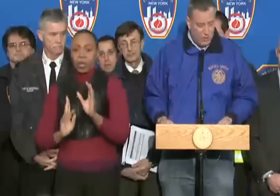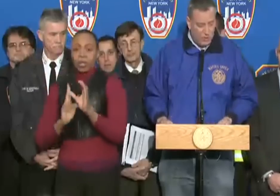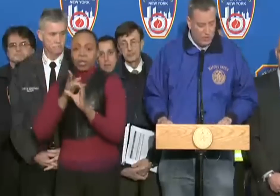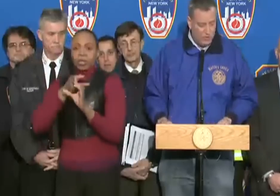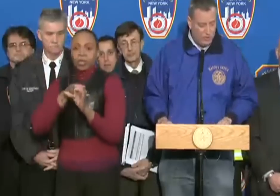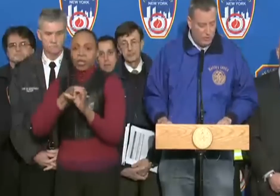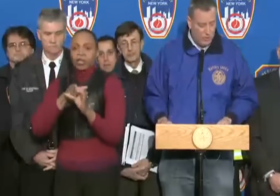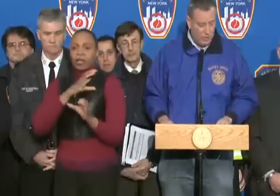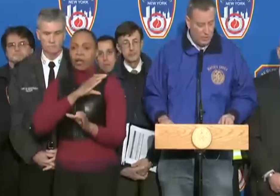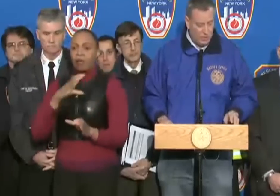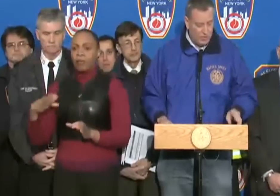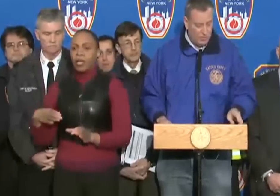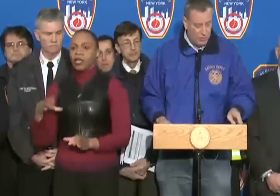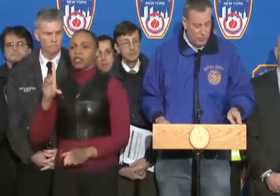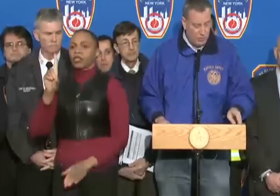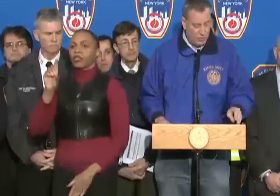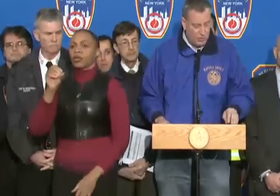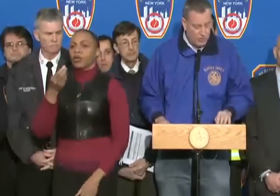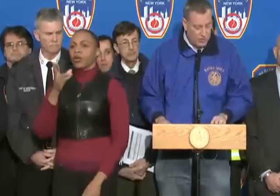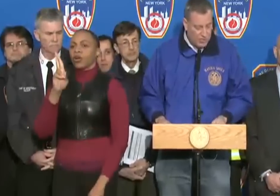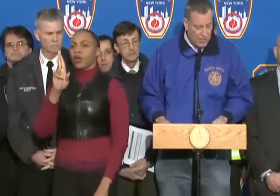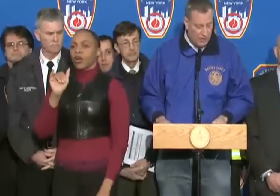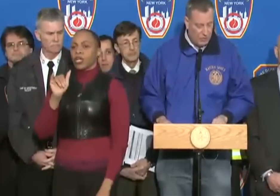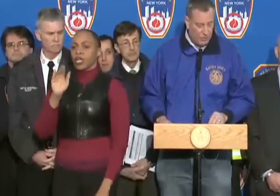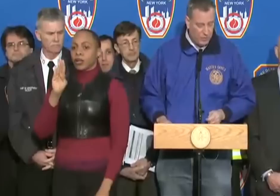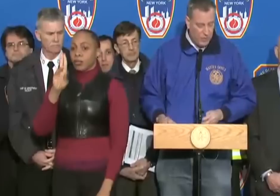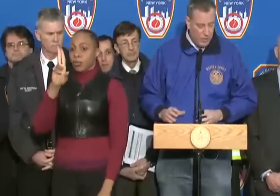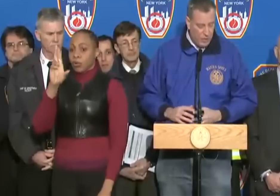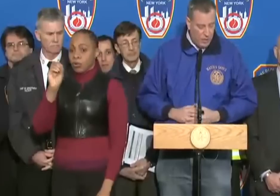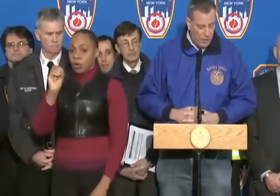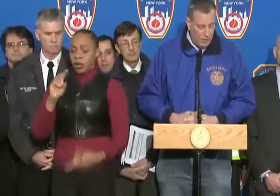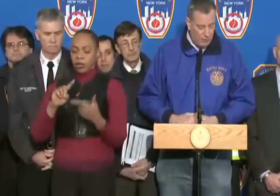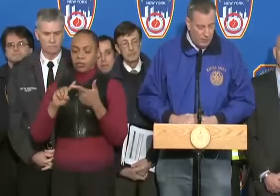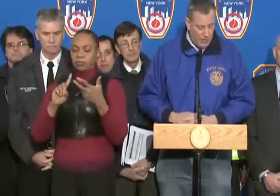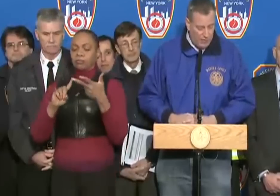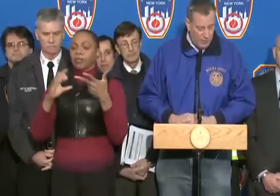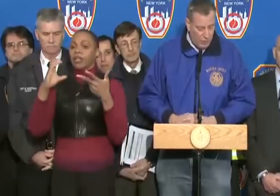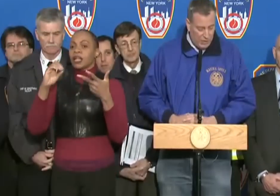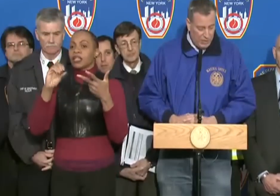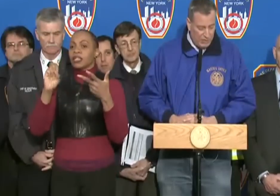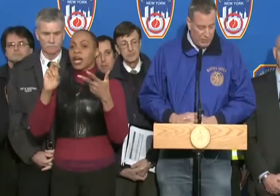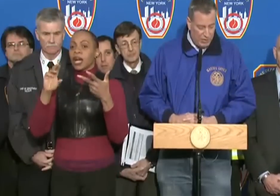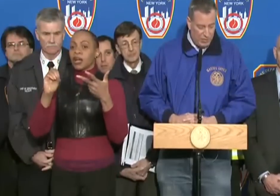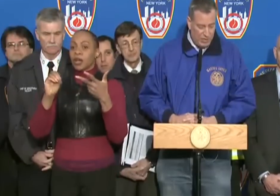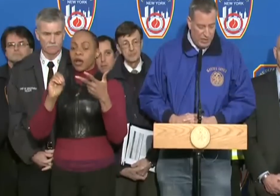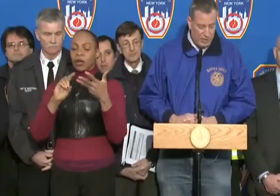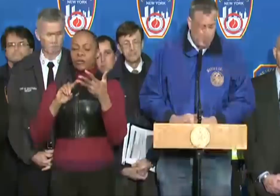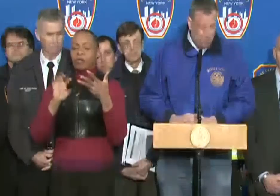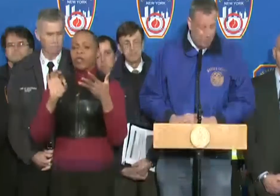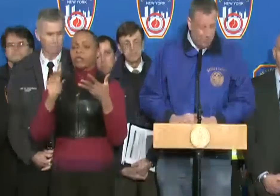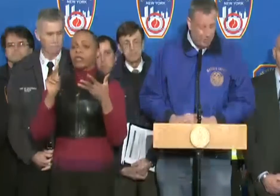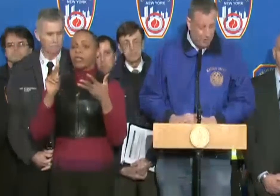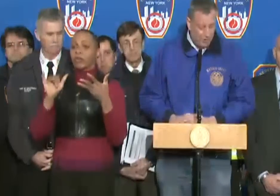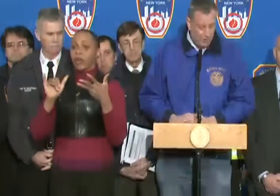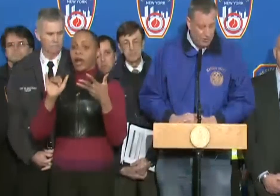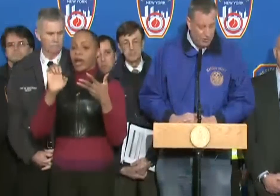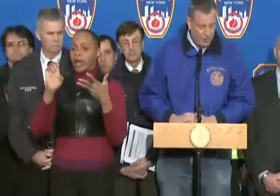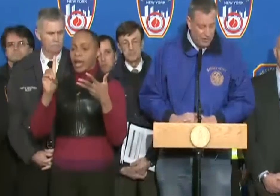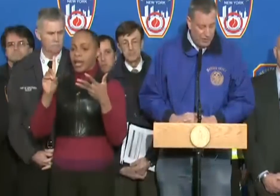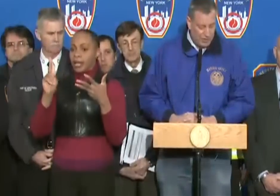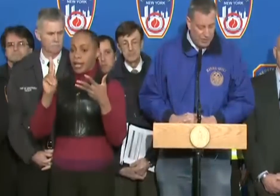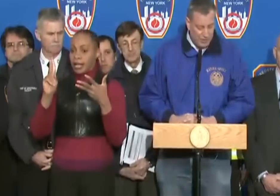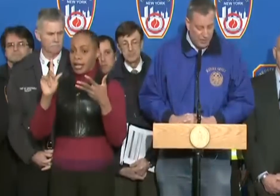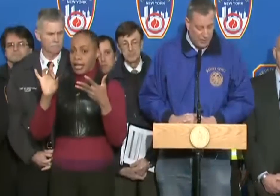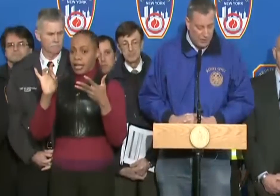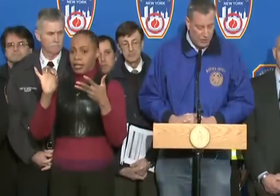are Commissioner Doherty, Commissioner Bruno, Commissioner Cassano, from the FDNY Chief of Department Ed Kilduff, Chief